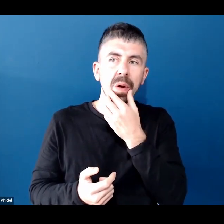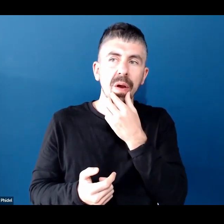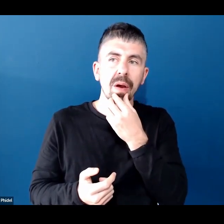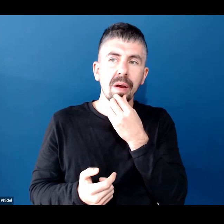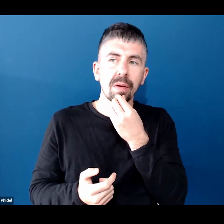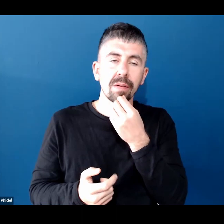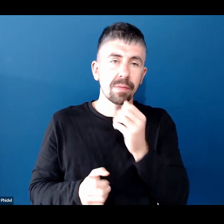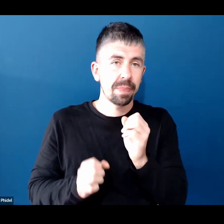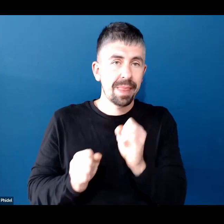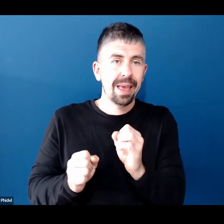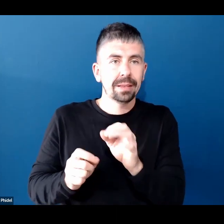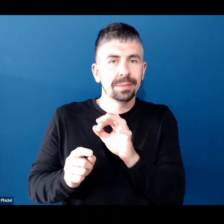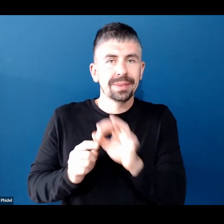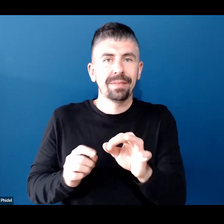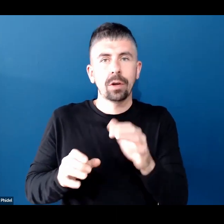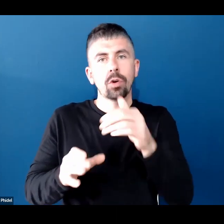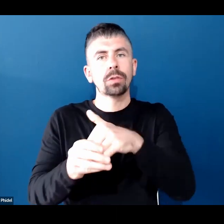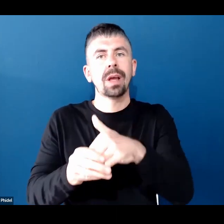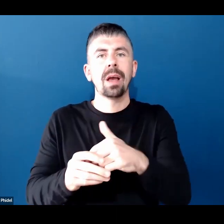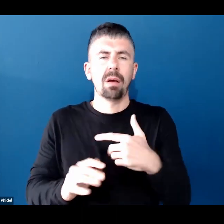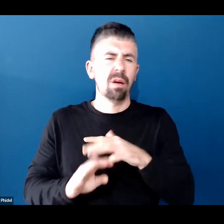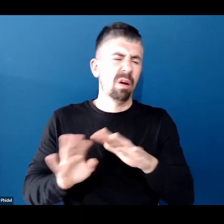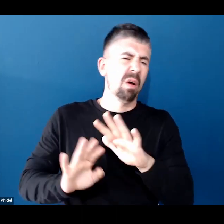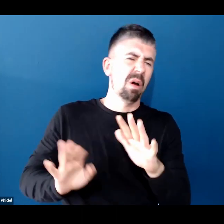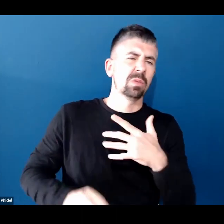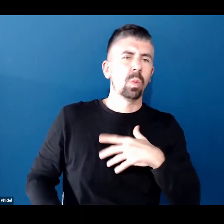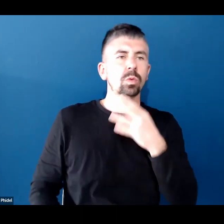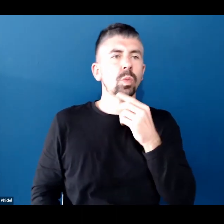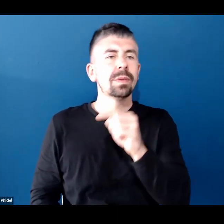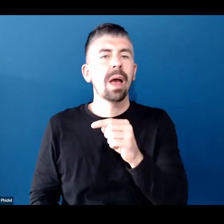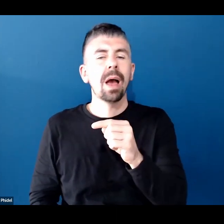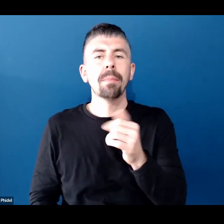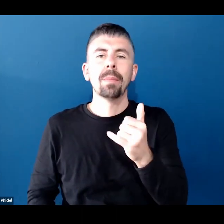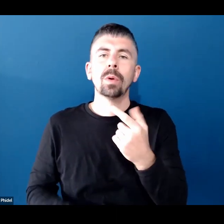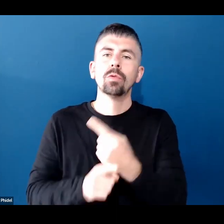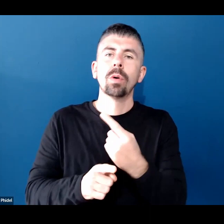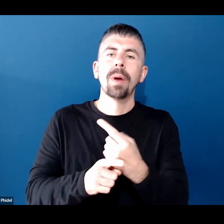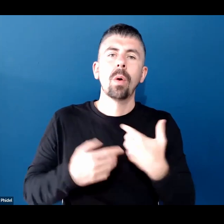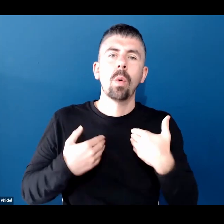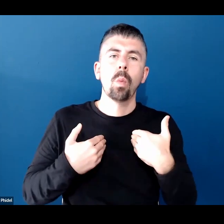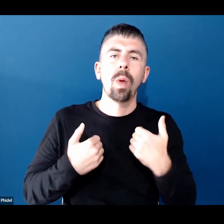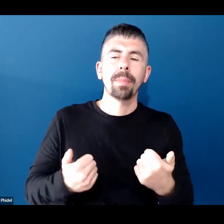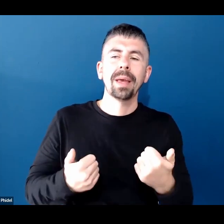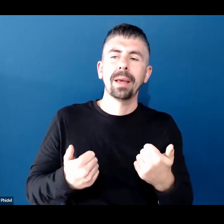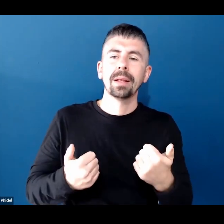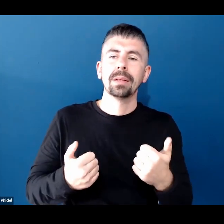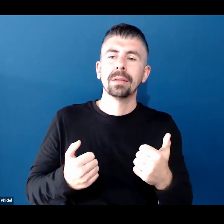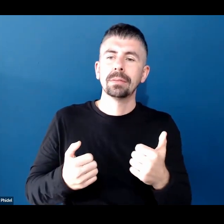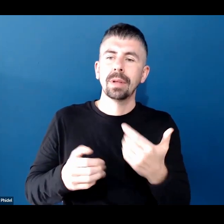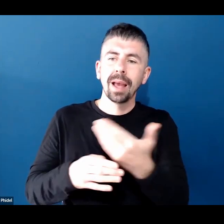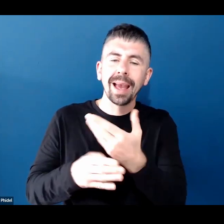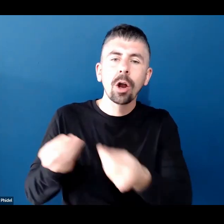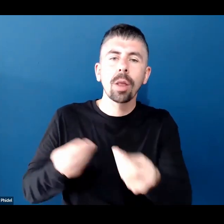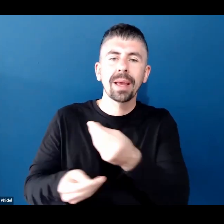in their particular context. It's just like, well, we're not going to use that. So maybe we talk about, you know, well-being economies or this, or use a different word